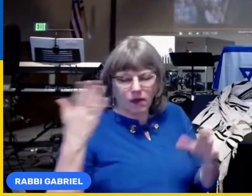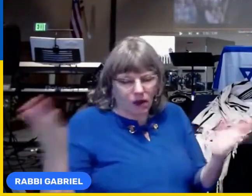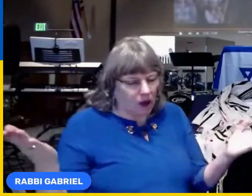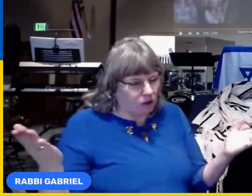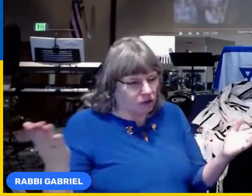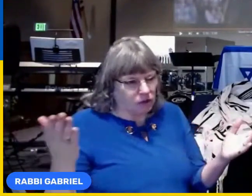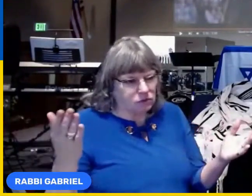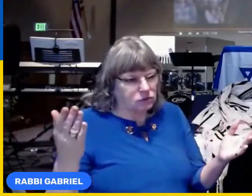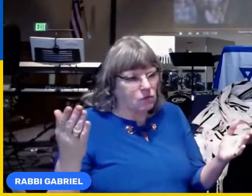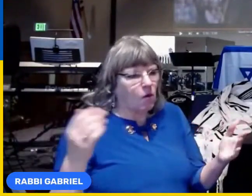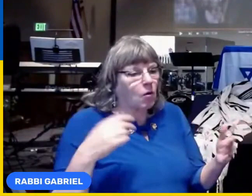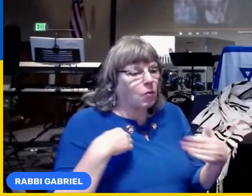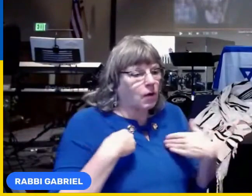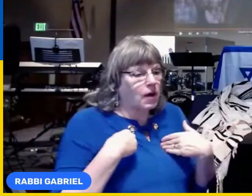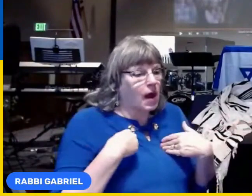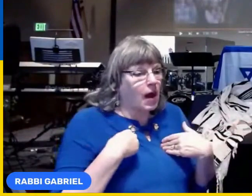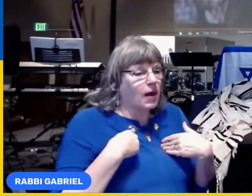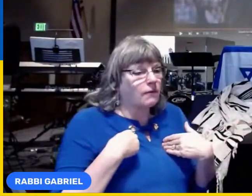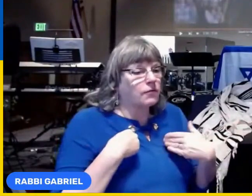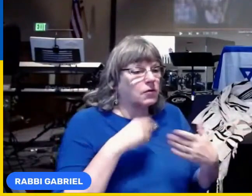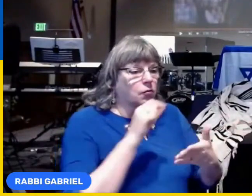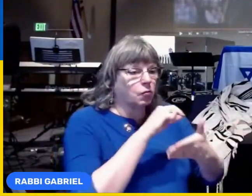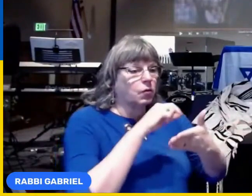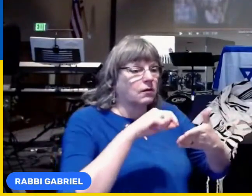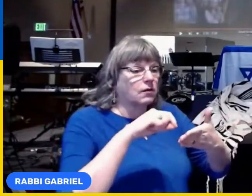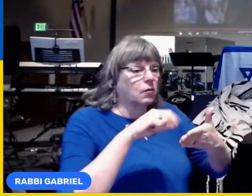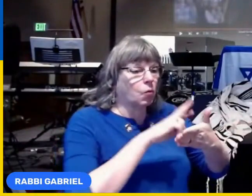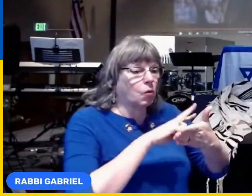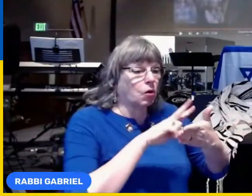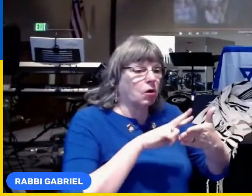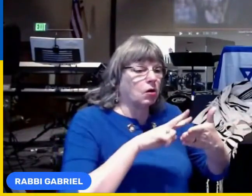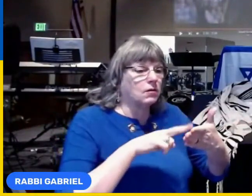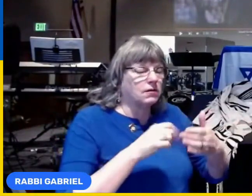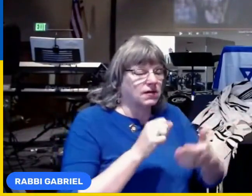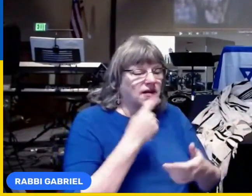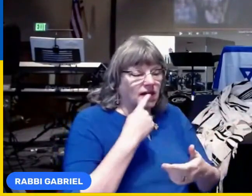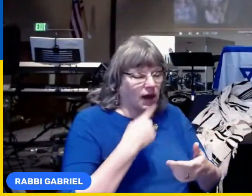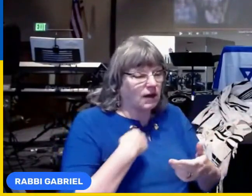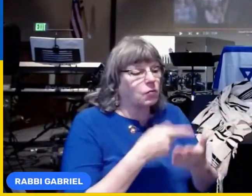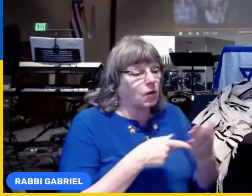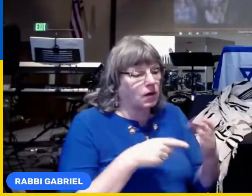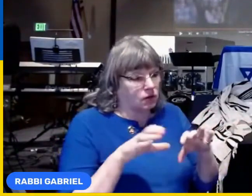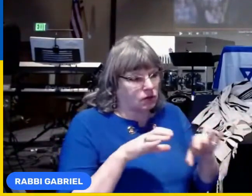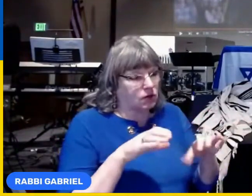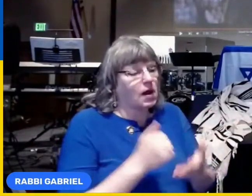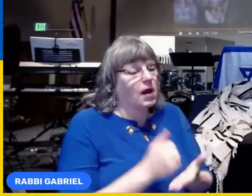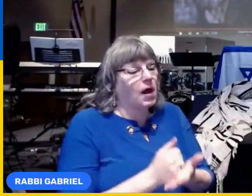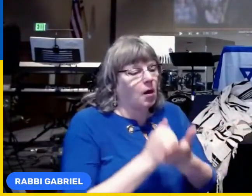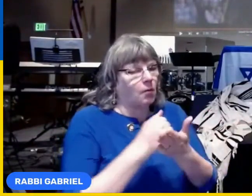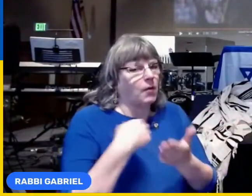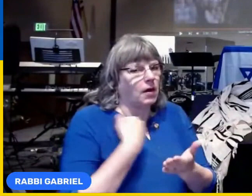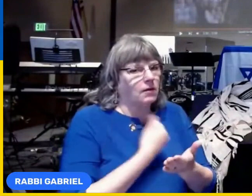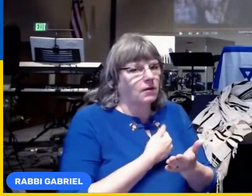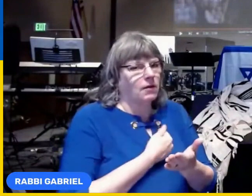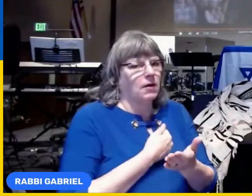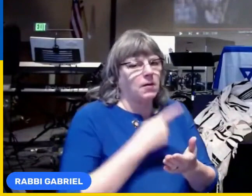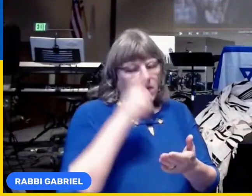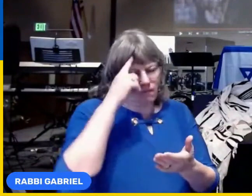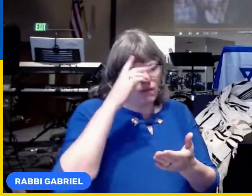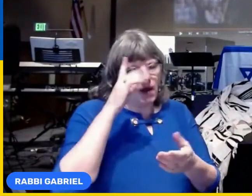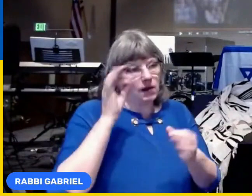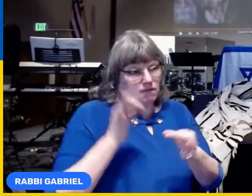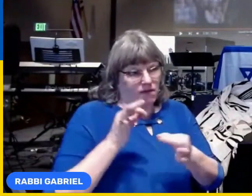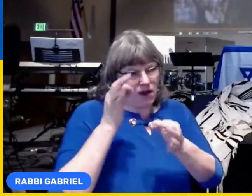the written word to tell us what we should do. Help us to be